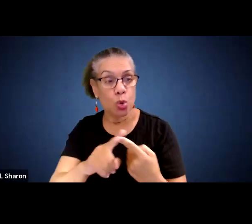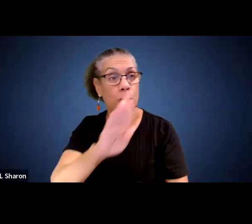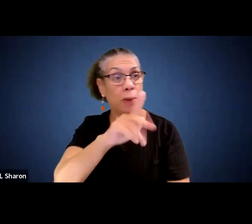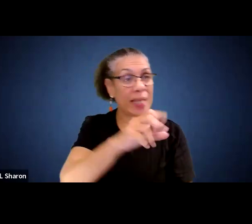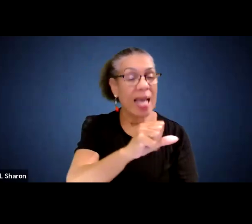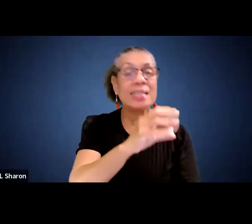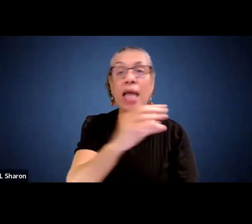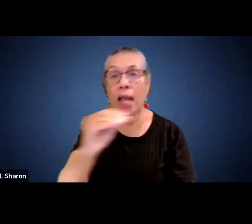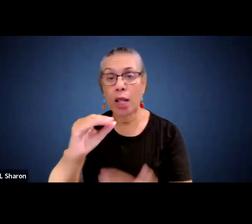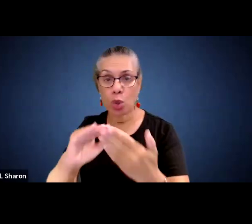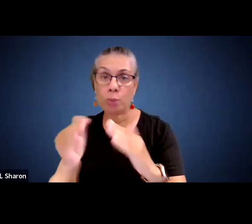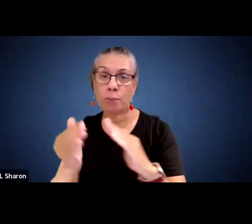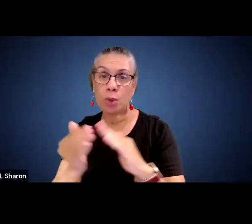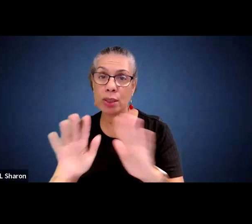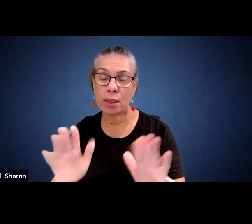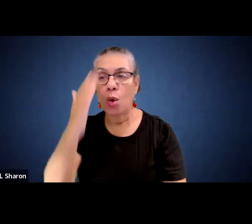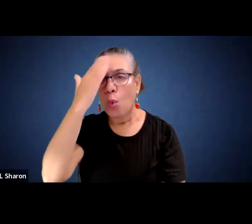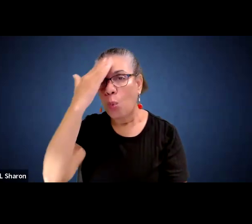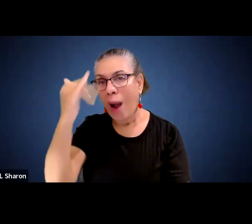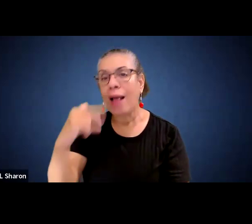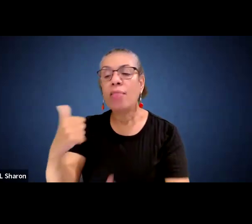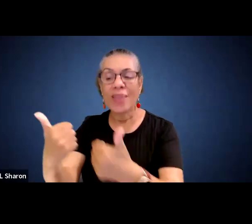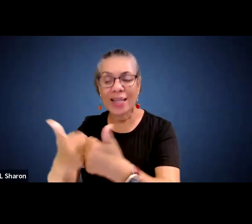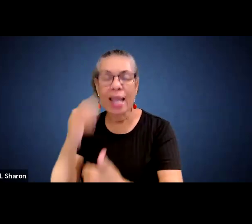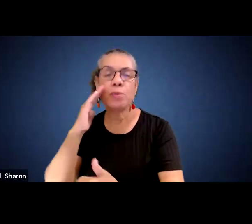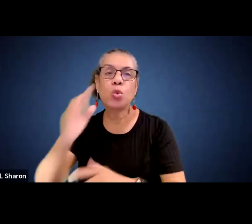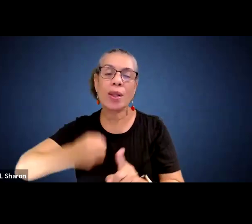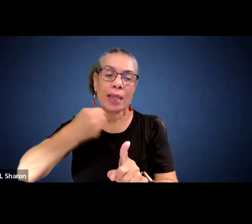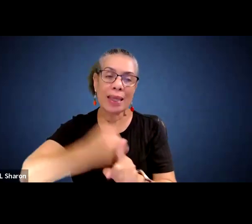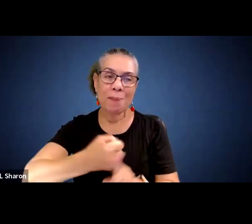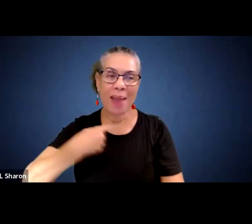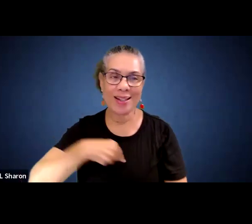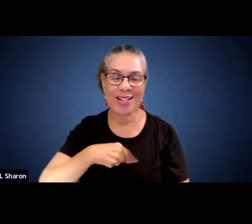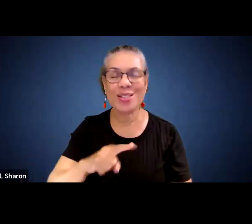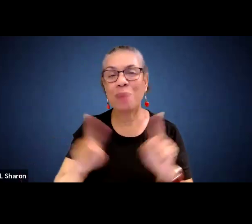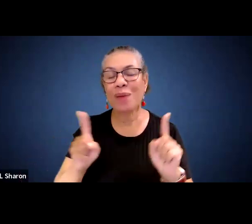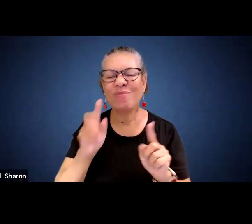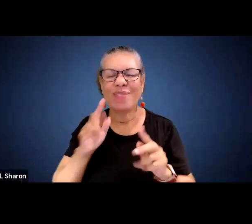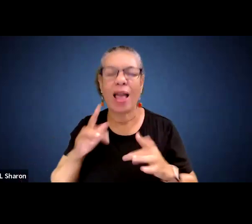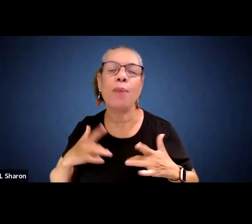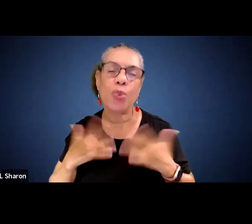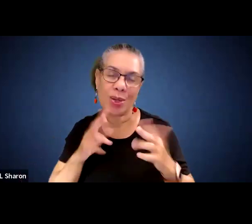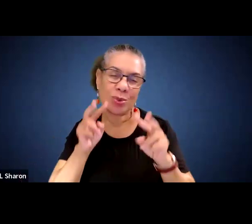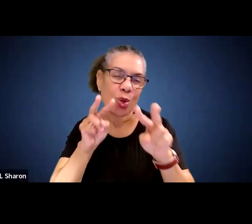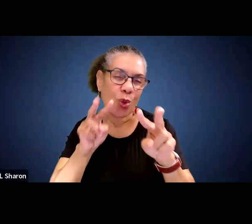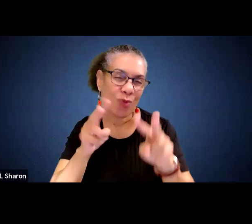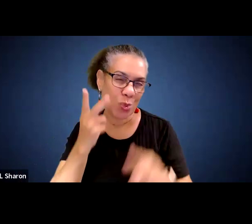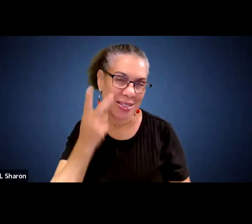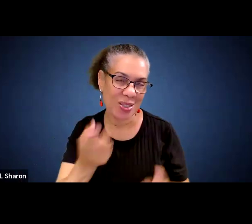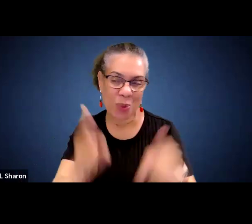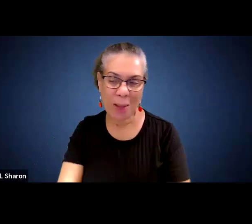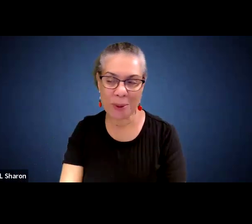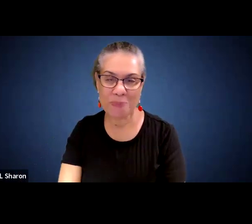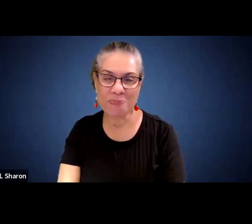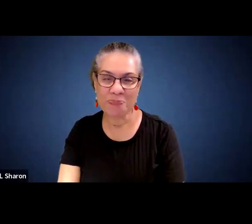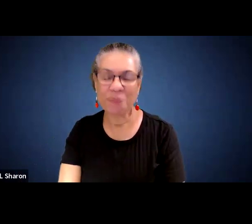impacted, because these games will have an impact on us, but we're really excited to see what it brings to us. Thank you. Thank you very